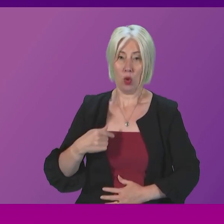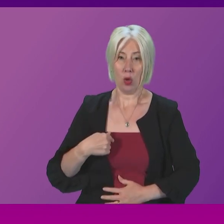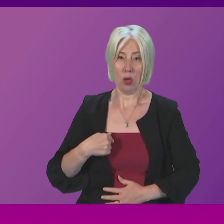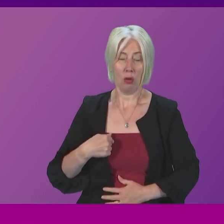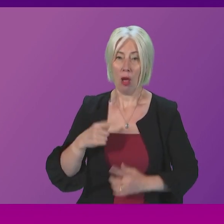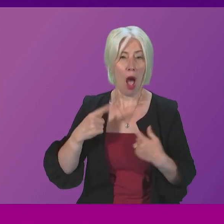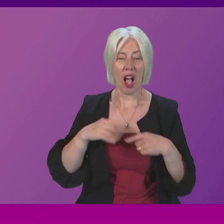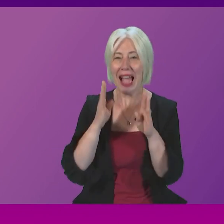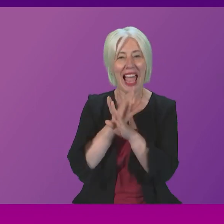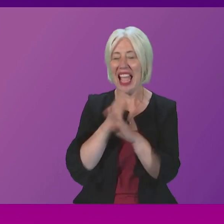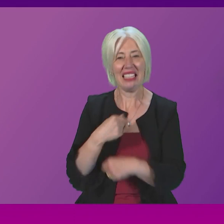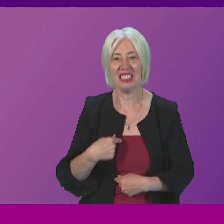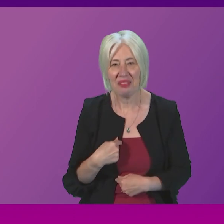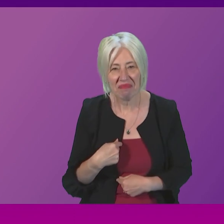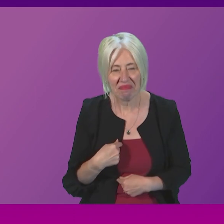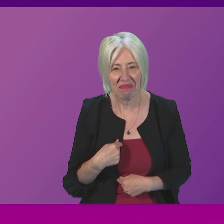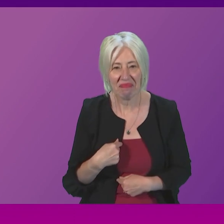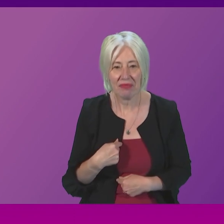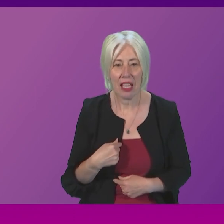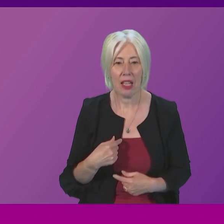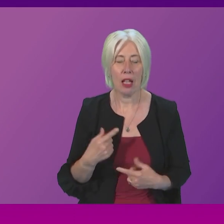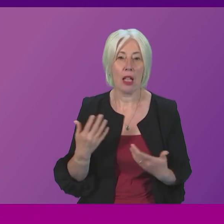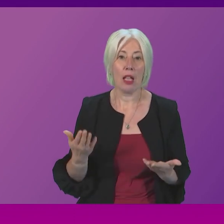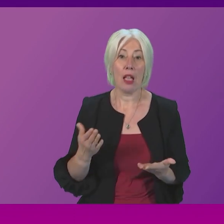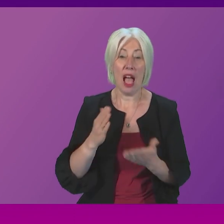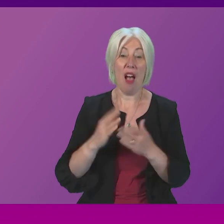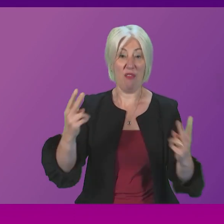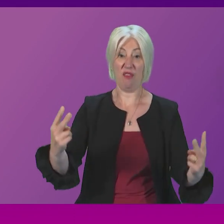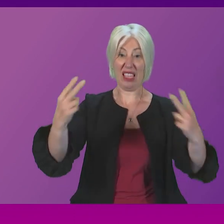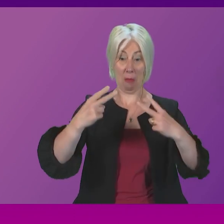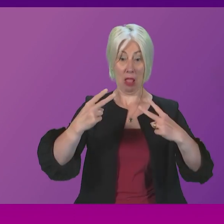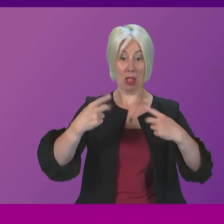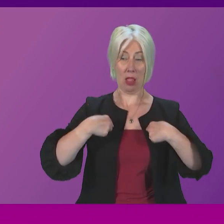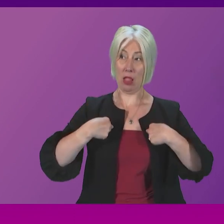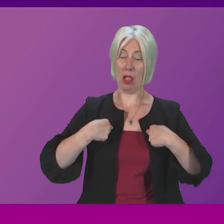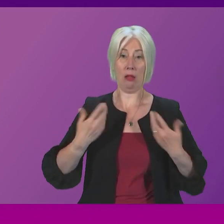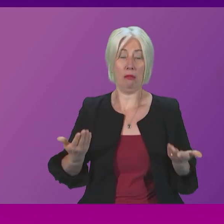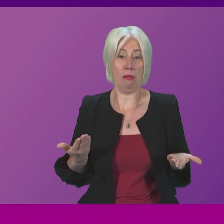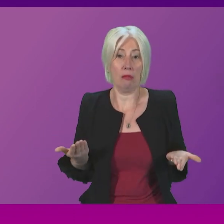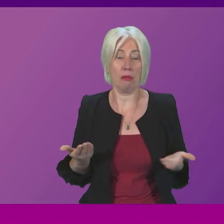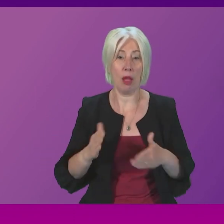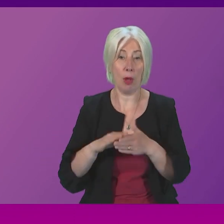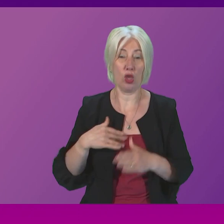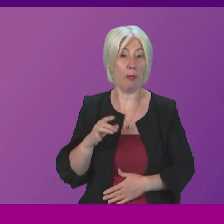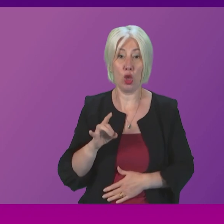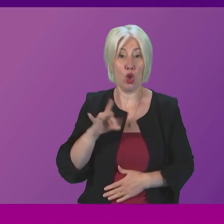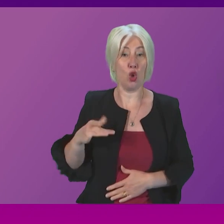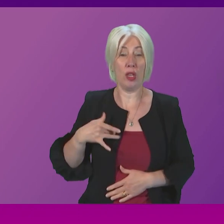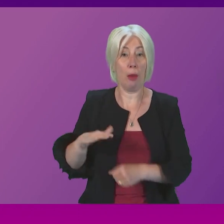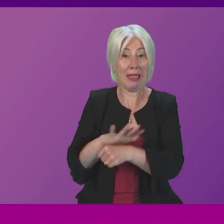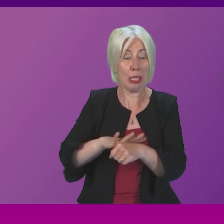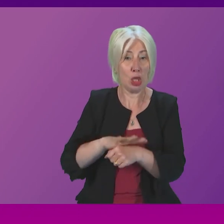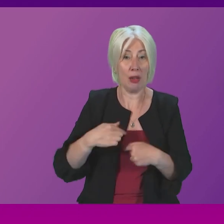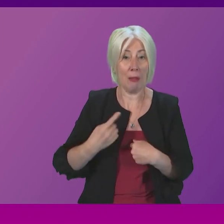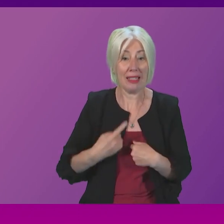there's no hiding for me. You know, in that sense, on the one hand, I'm very visible by the very nature of the uniqueness of myself. And